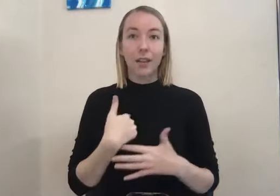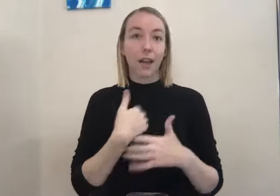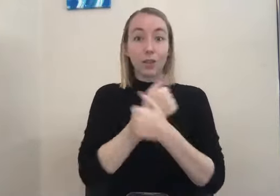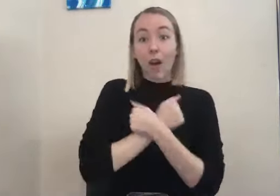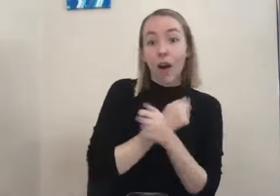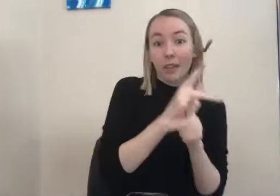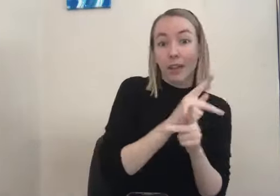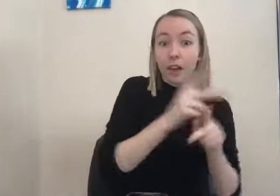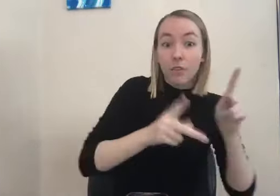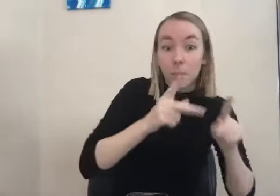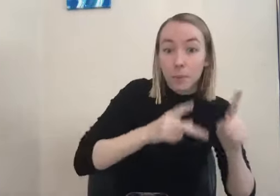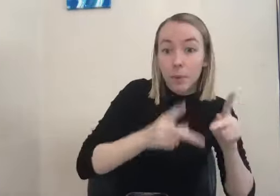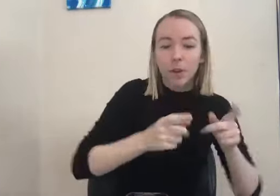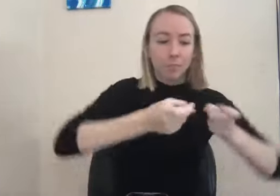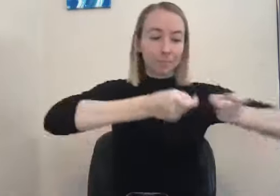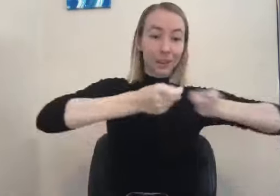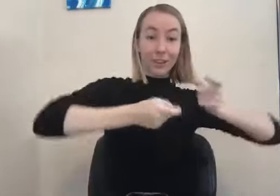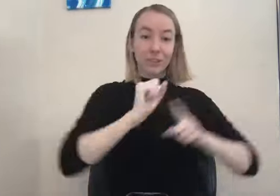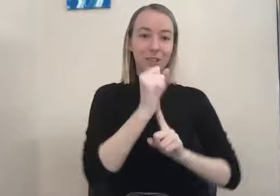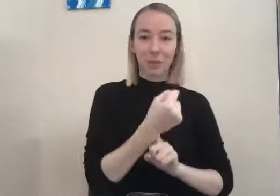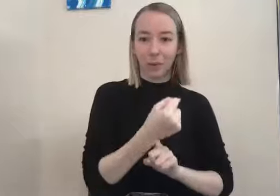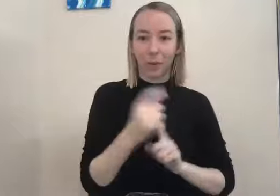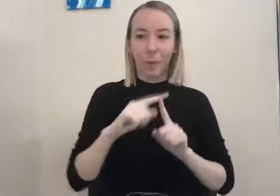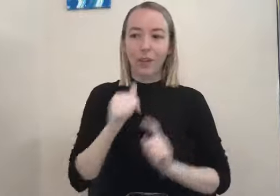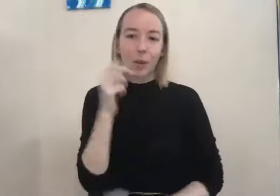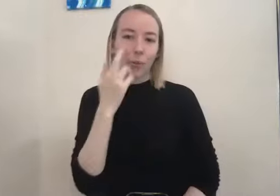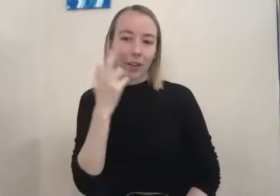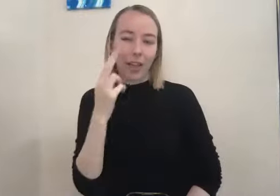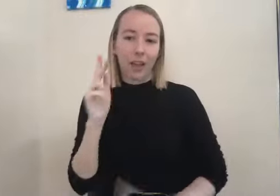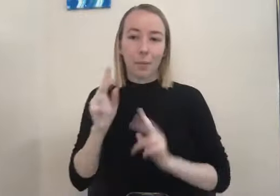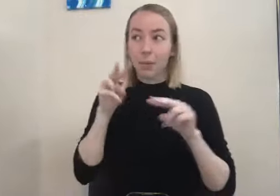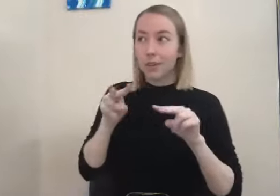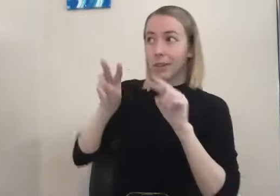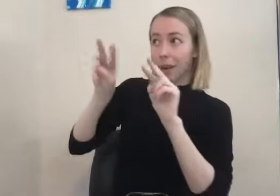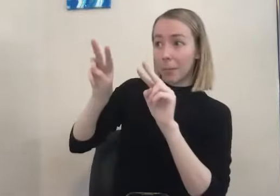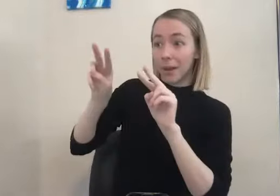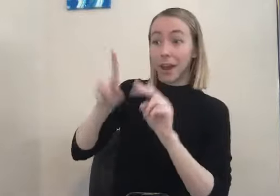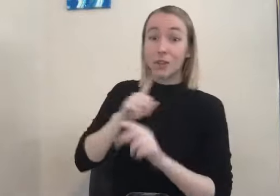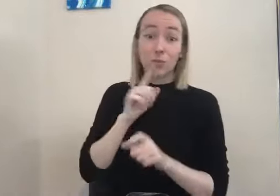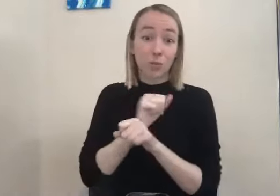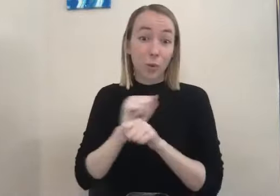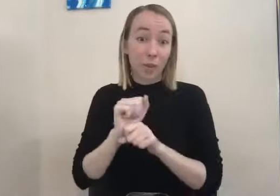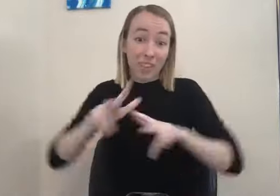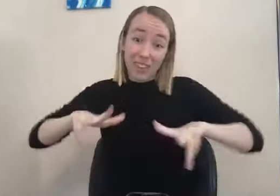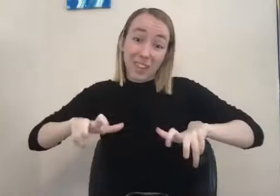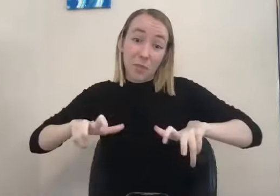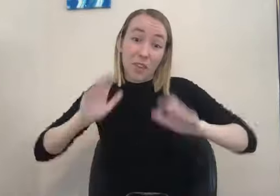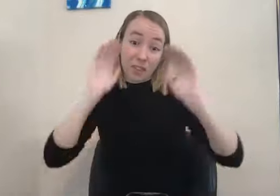had distrust. I took myself goddamn too seriously and I know how not to. It was all about me,